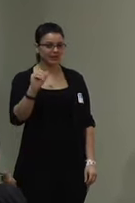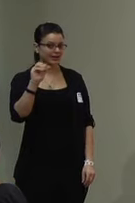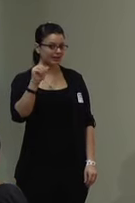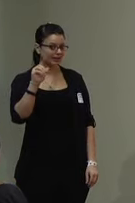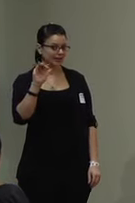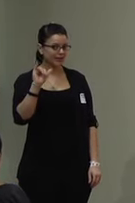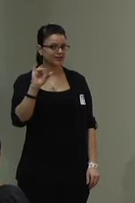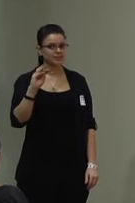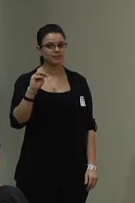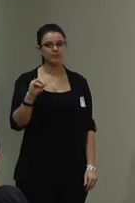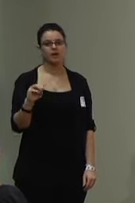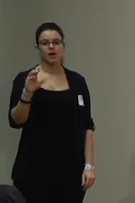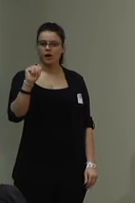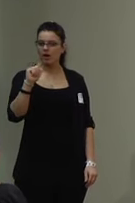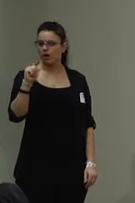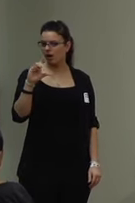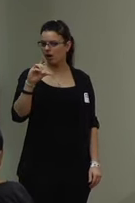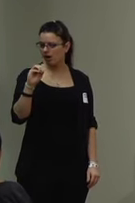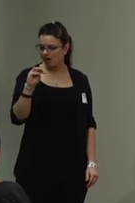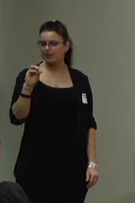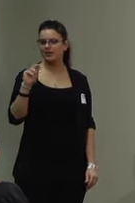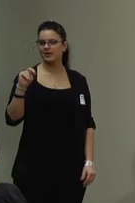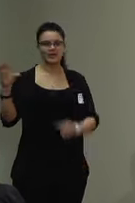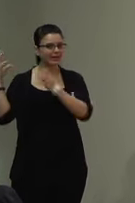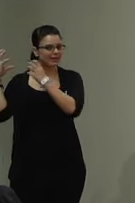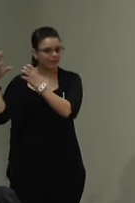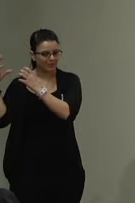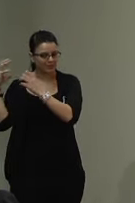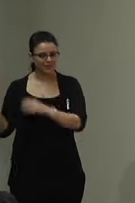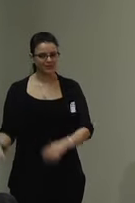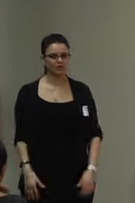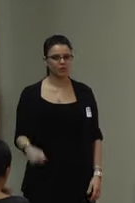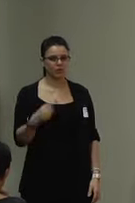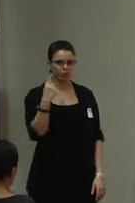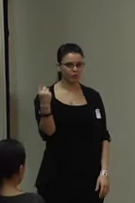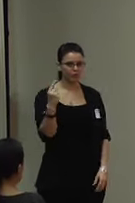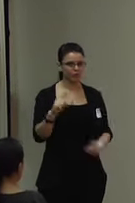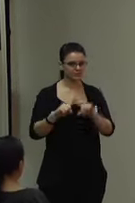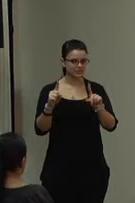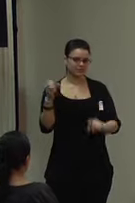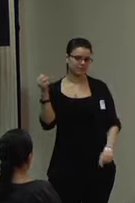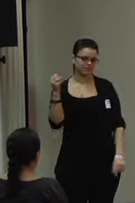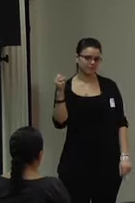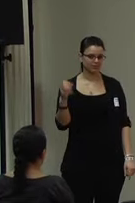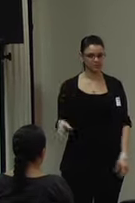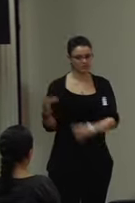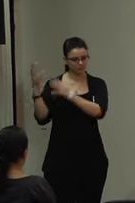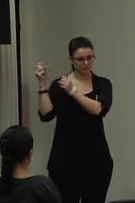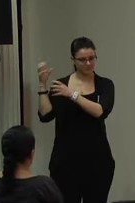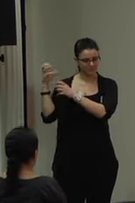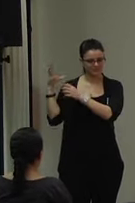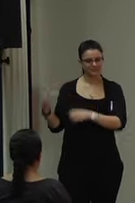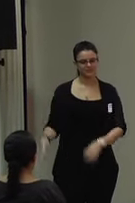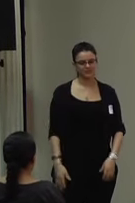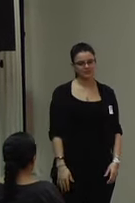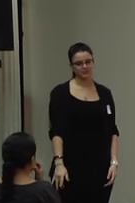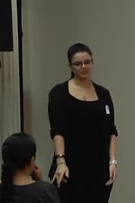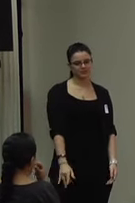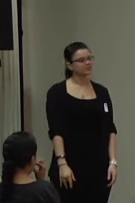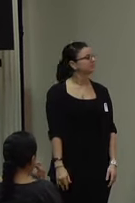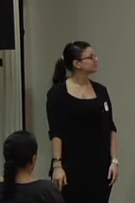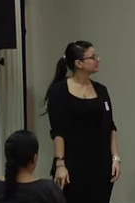almond milk, soy milk, coconut milk, rice milk, oat milk, all of these have calcium in them. And finally, there's supplements that are completely plant-based for calcium.